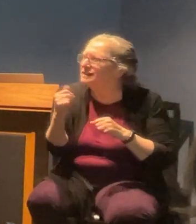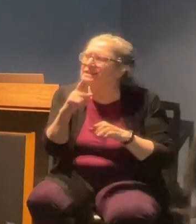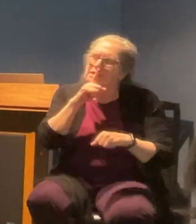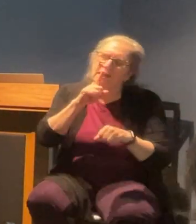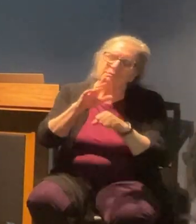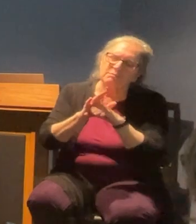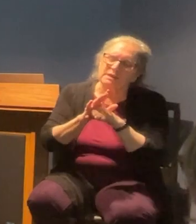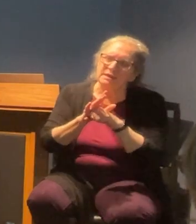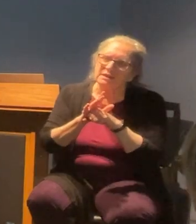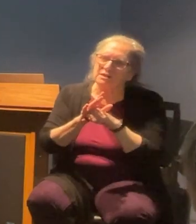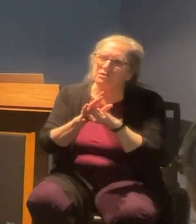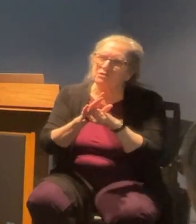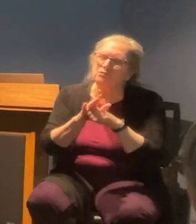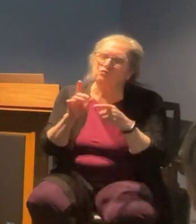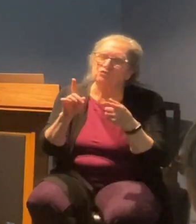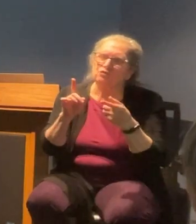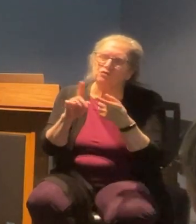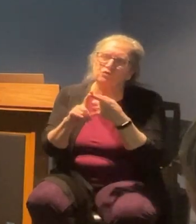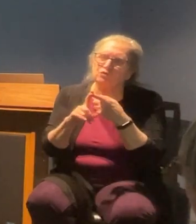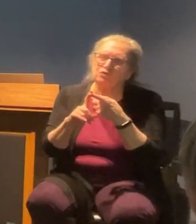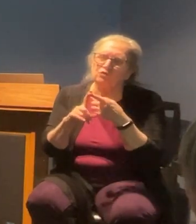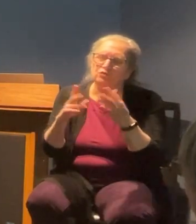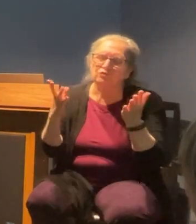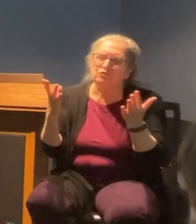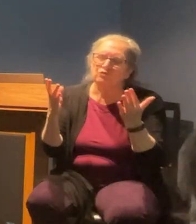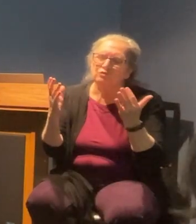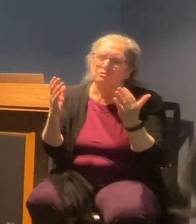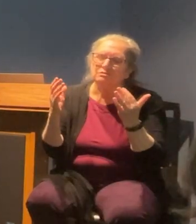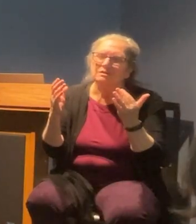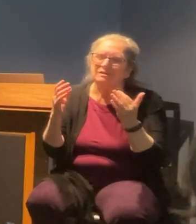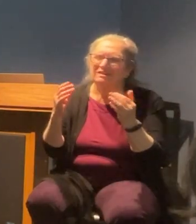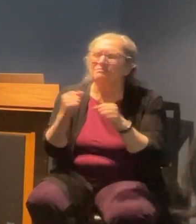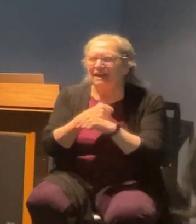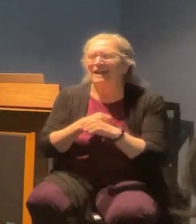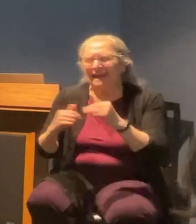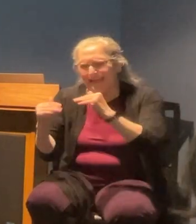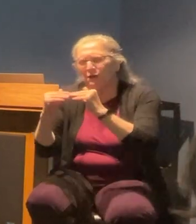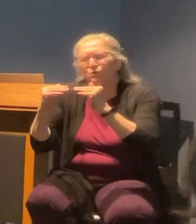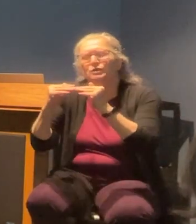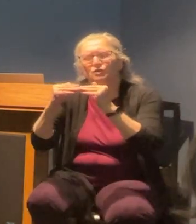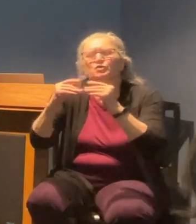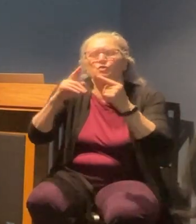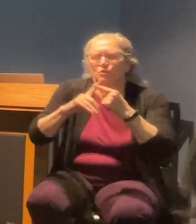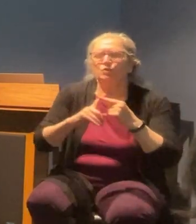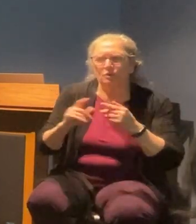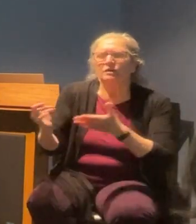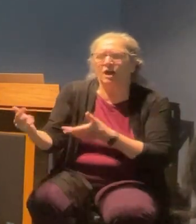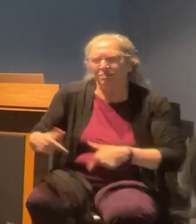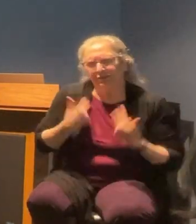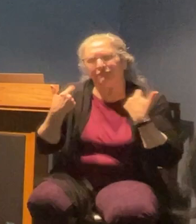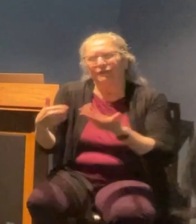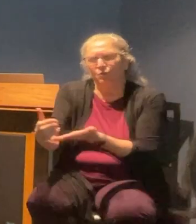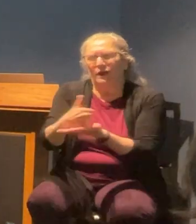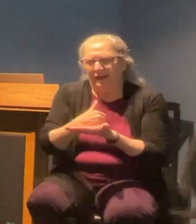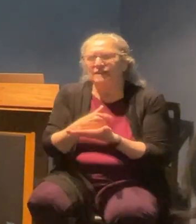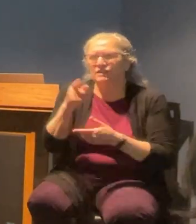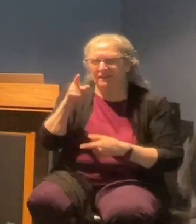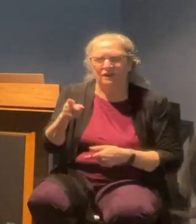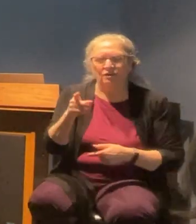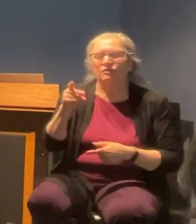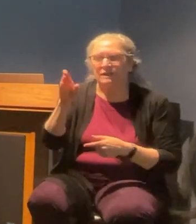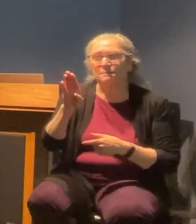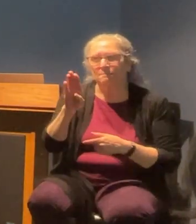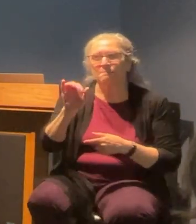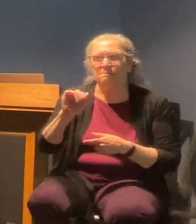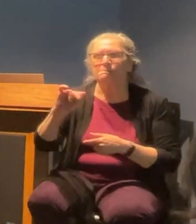it live in equal to living wage in Bangladesh by 2019, and we